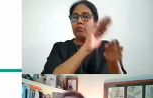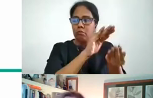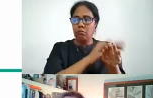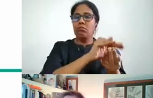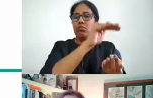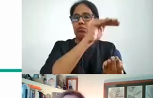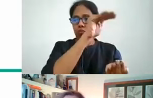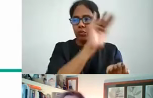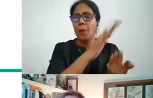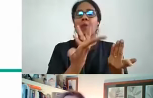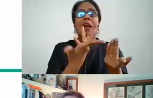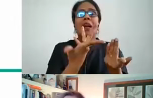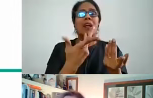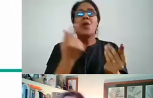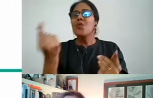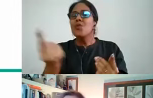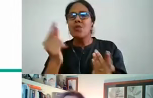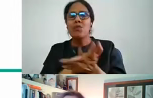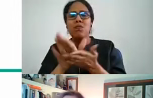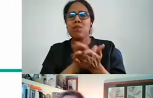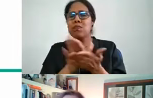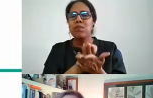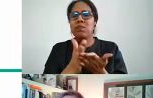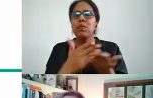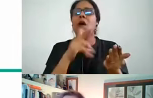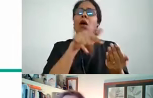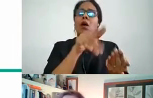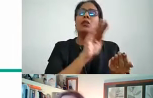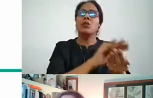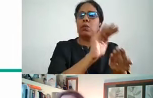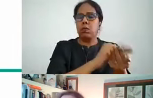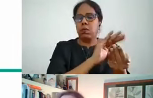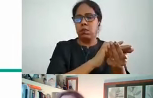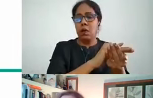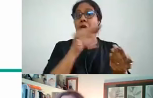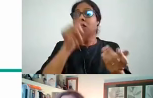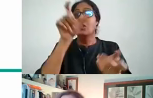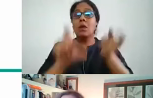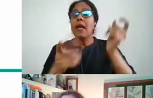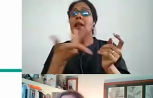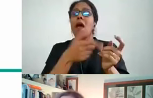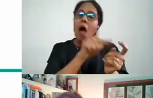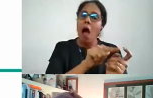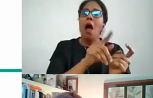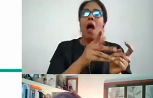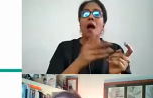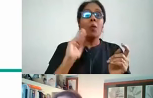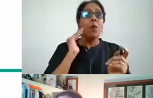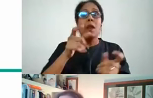when it is notified that traffic is available to receive, it then will wake up the entire system.